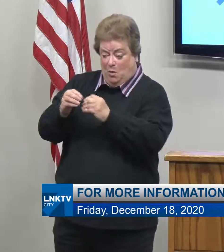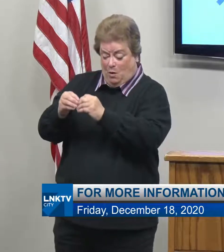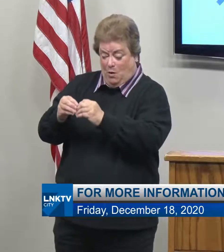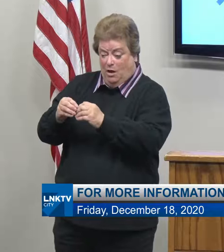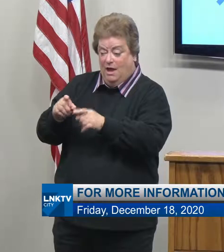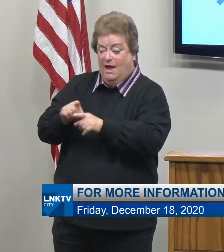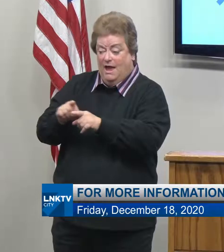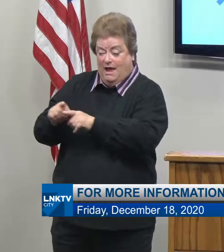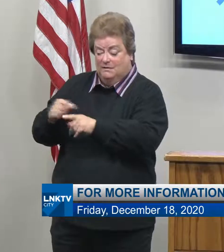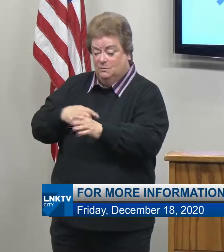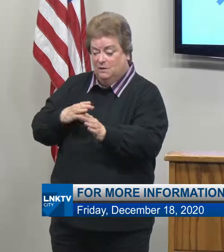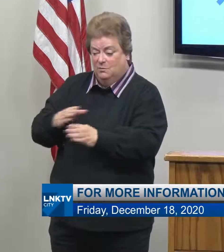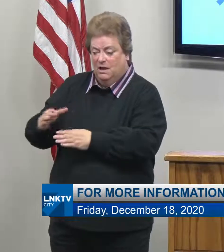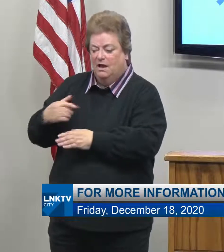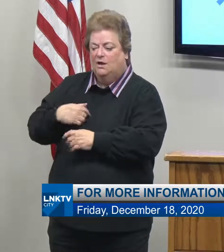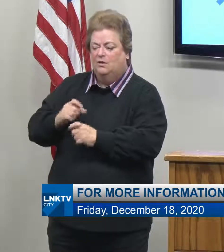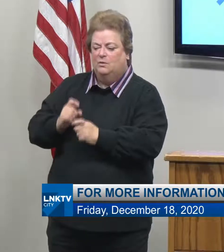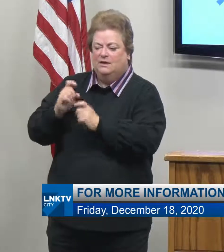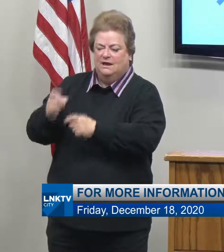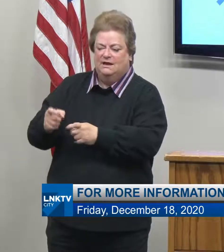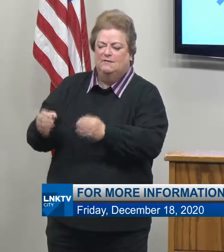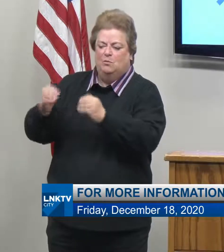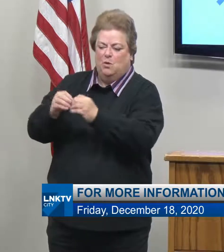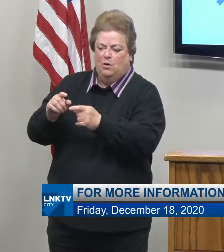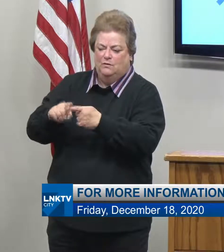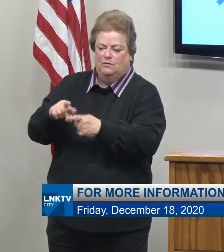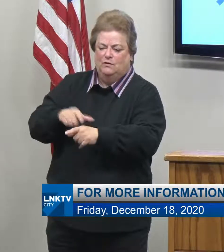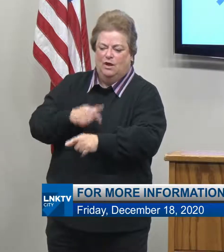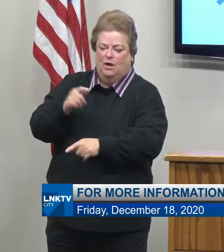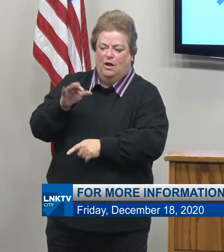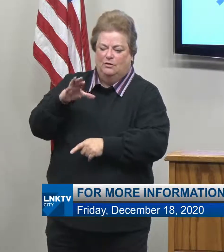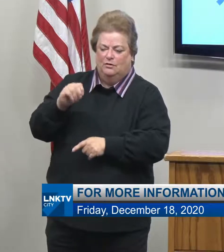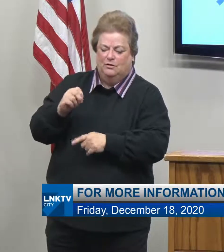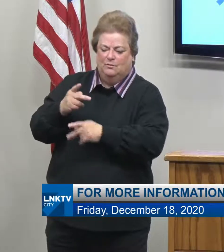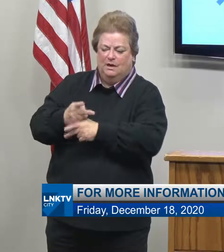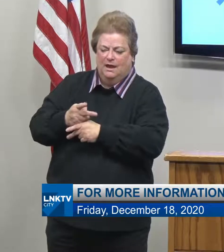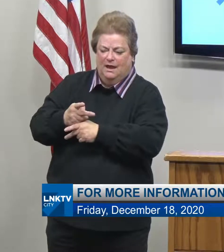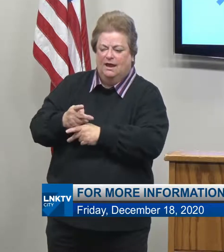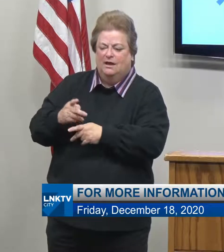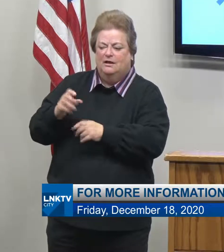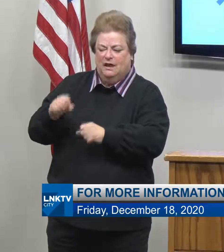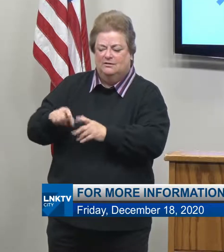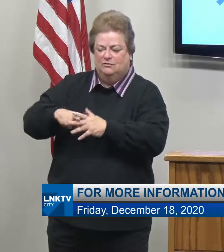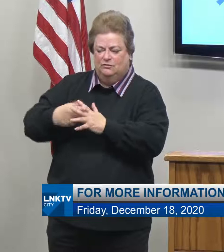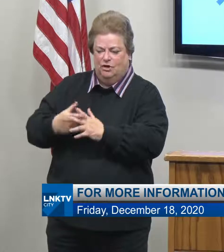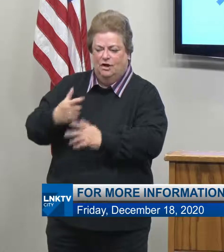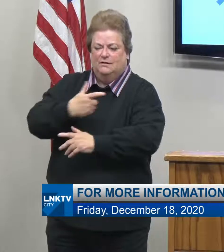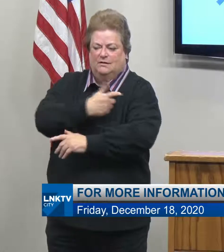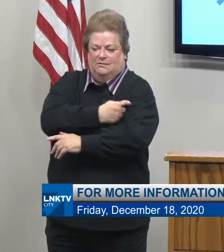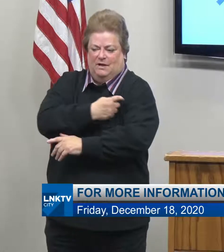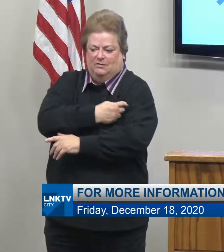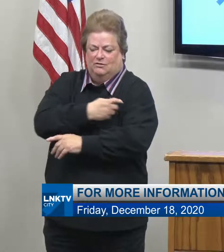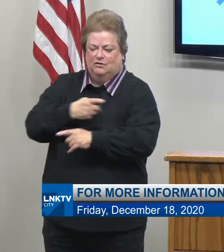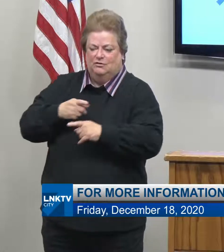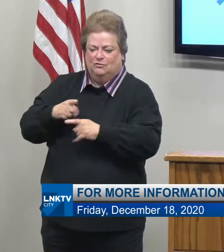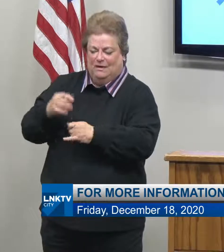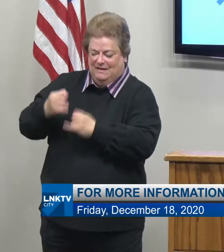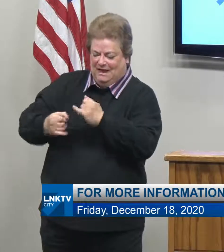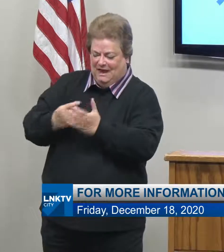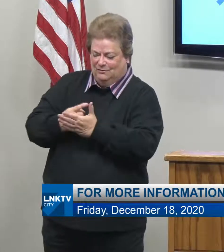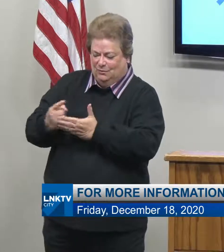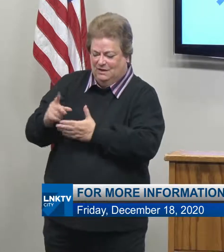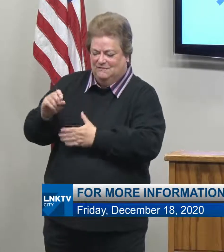to supply some of our long-term care facilities vaccine to start administering during the last week of